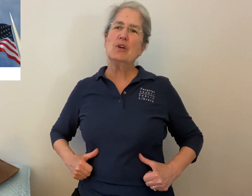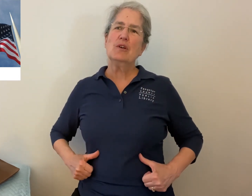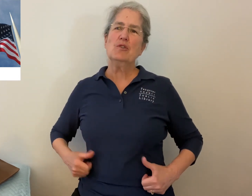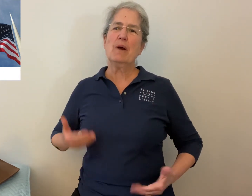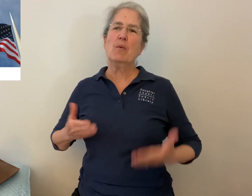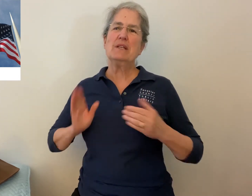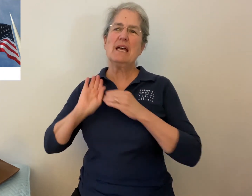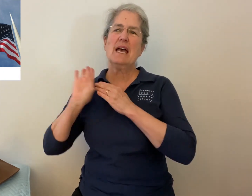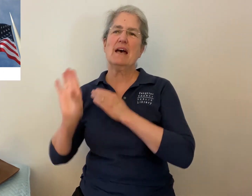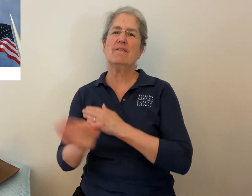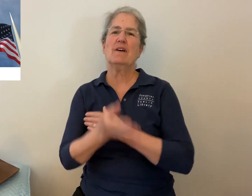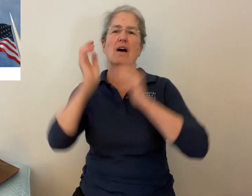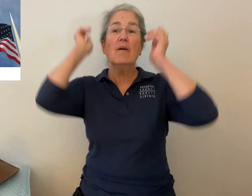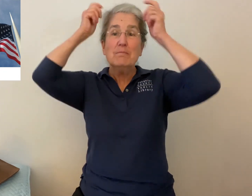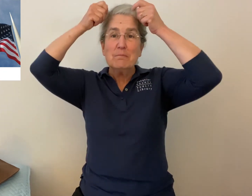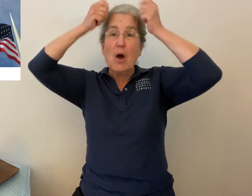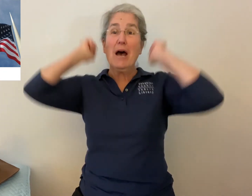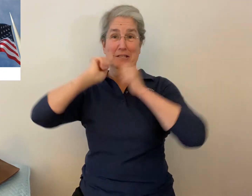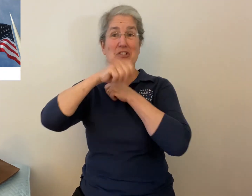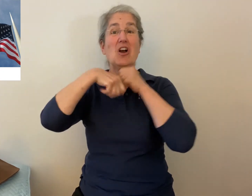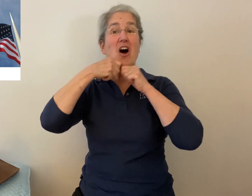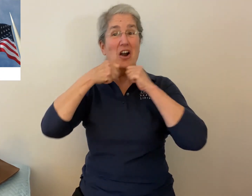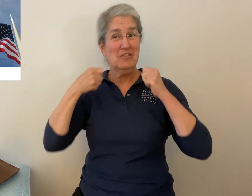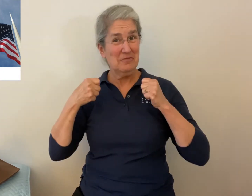You might want to have a scarf.